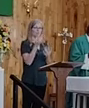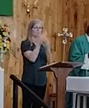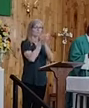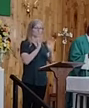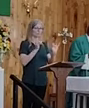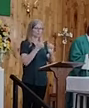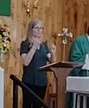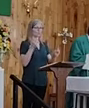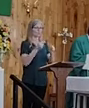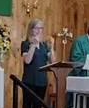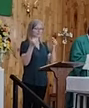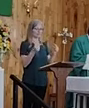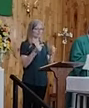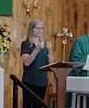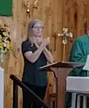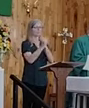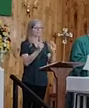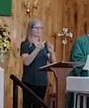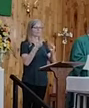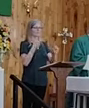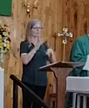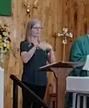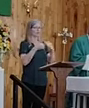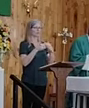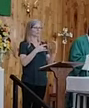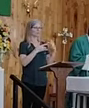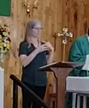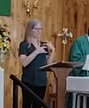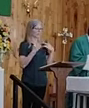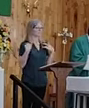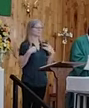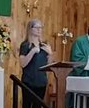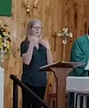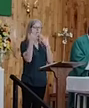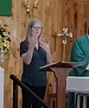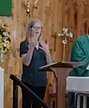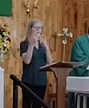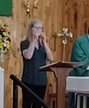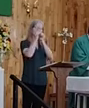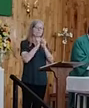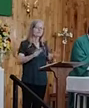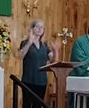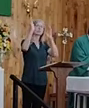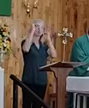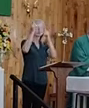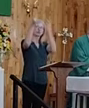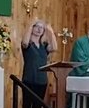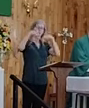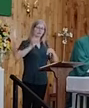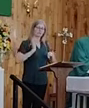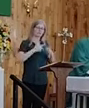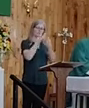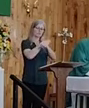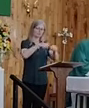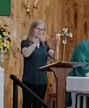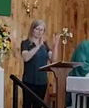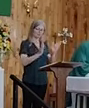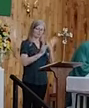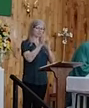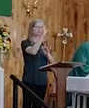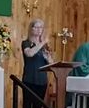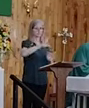be always free from sin and safe from all distress, as we await the blessed hope and the coming of our Savior Jesus